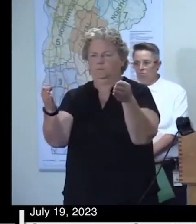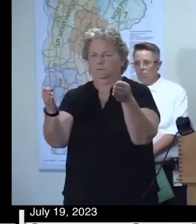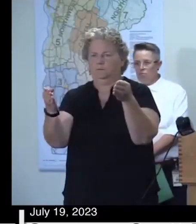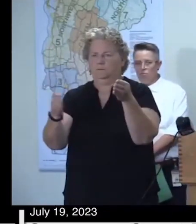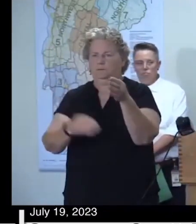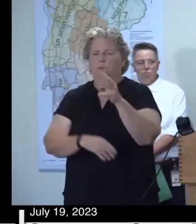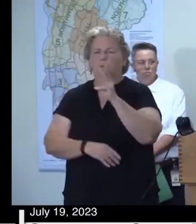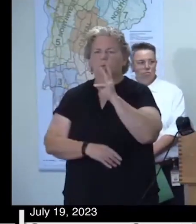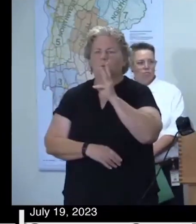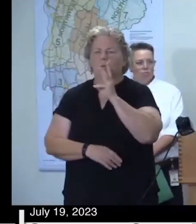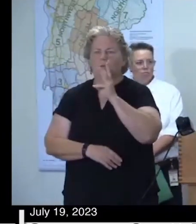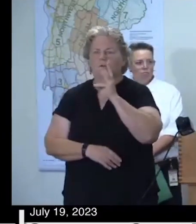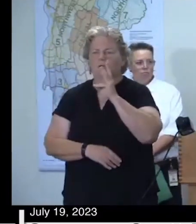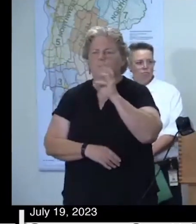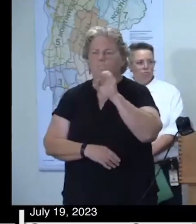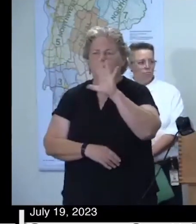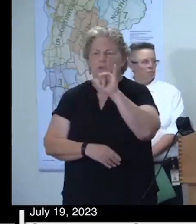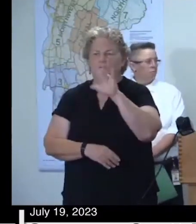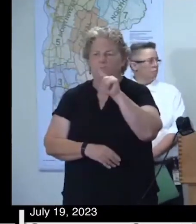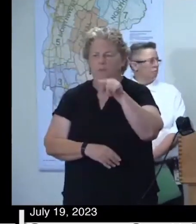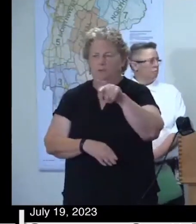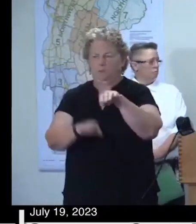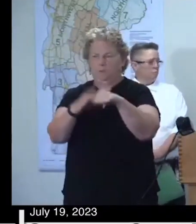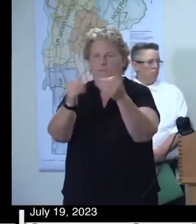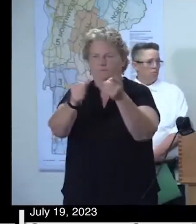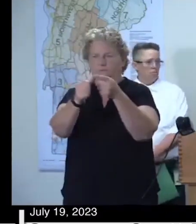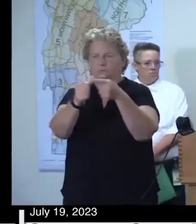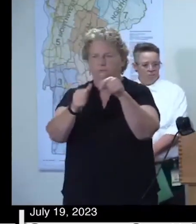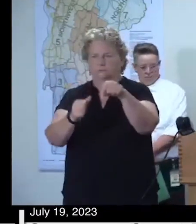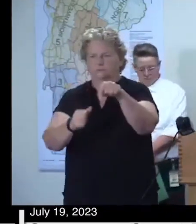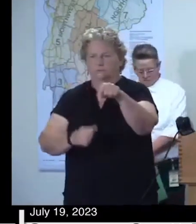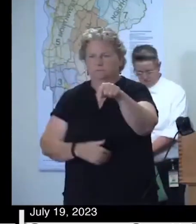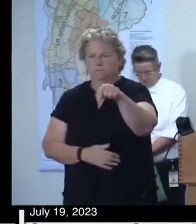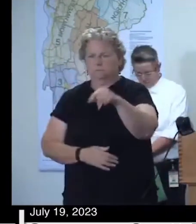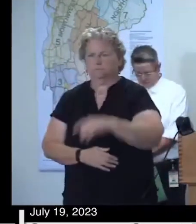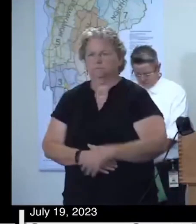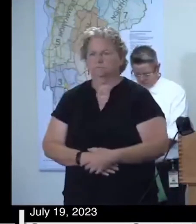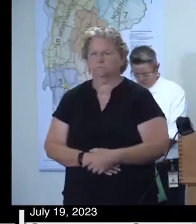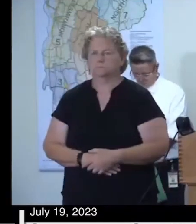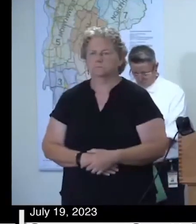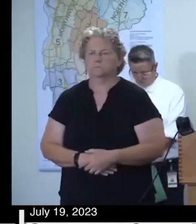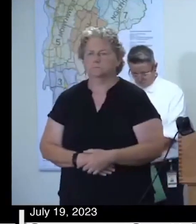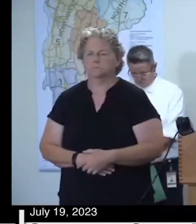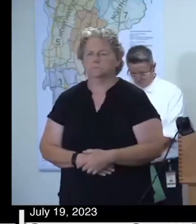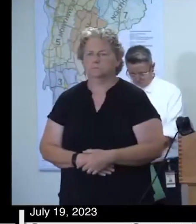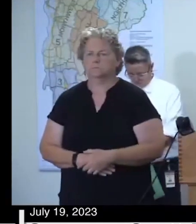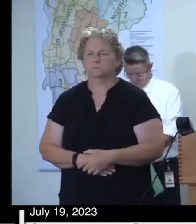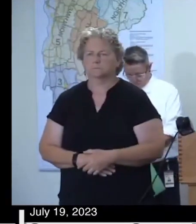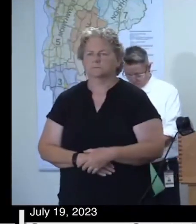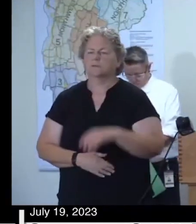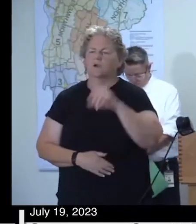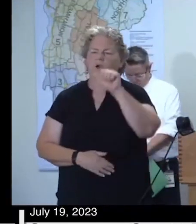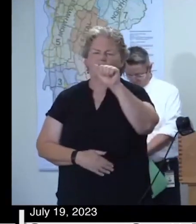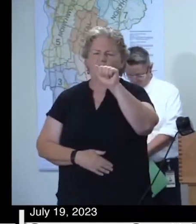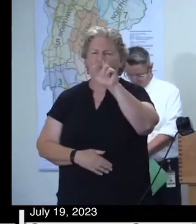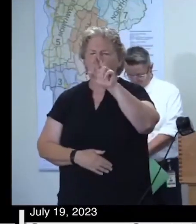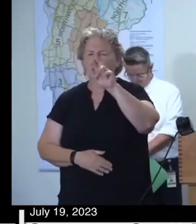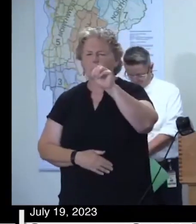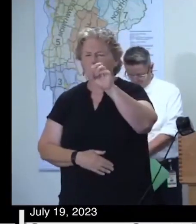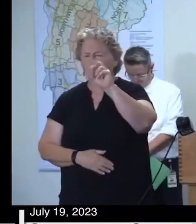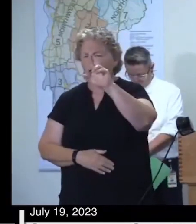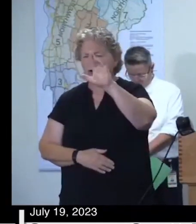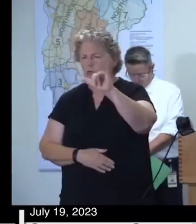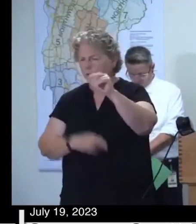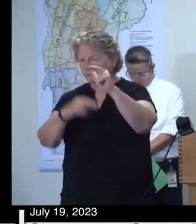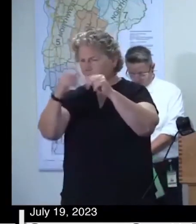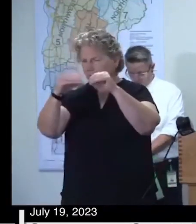up. The governor has been kind enough to offer that armory for us to turn it into a disaster recovery center